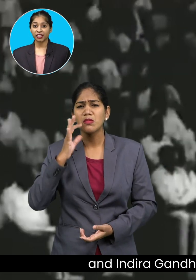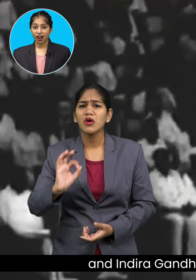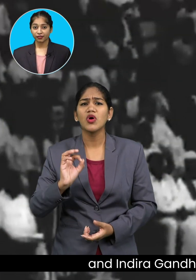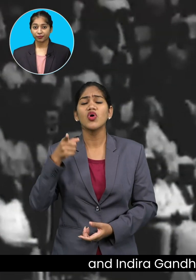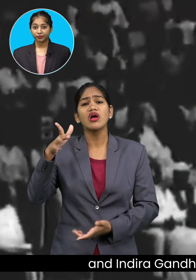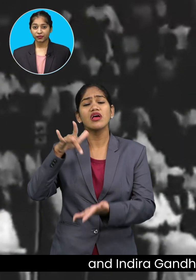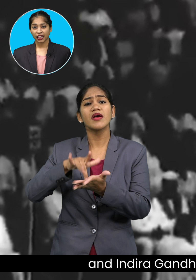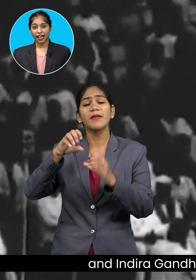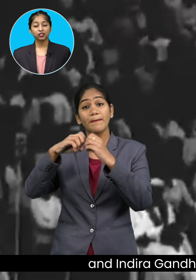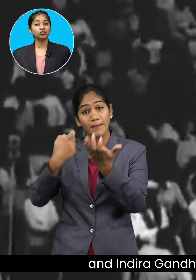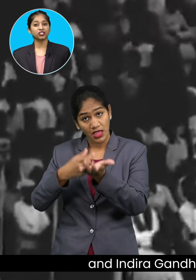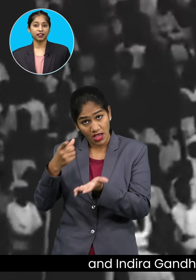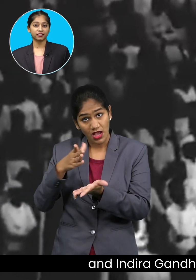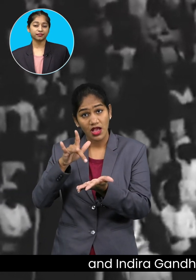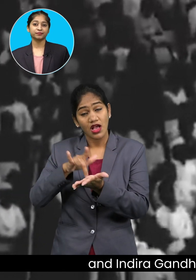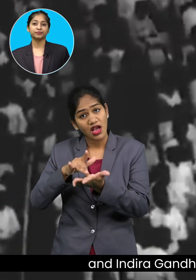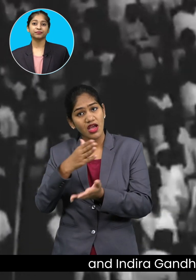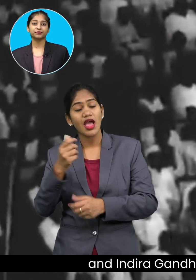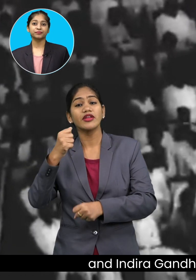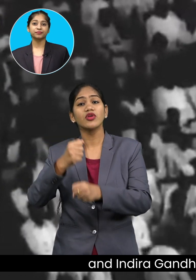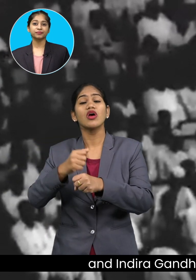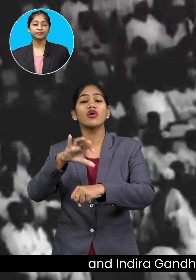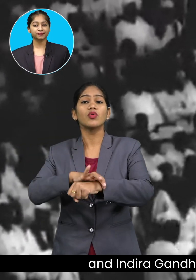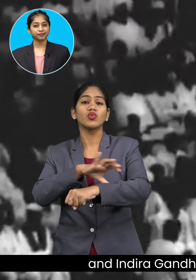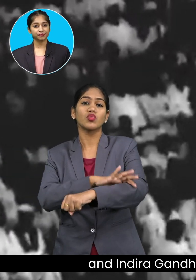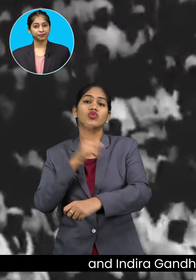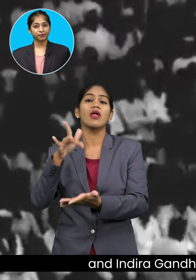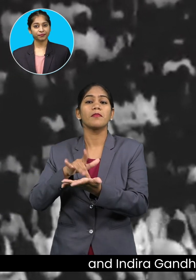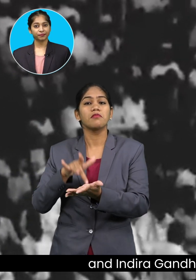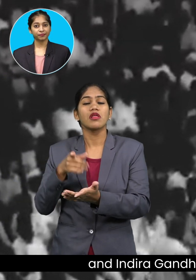Particularly in Bihar and Gujarat.